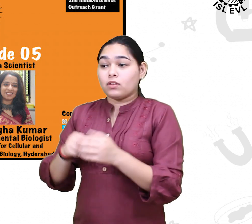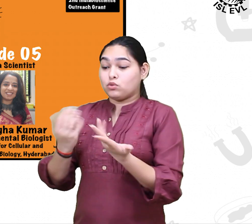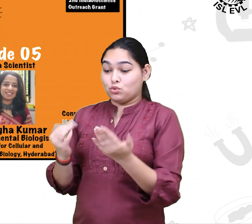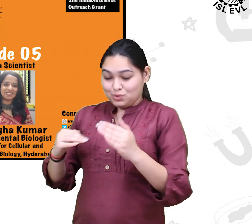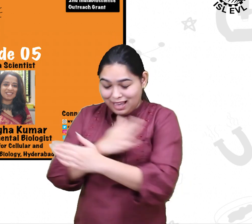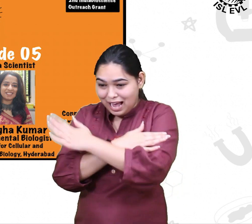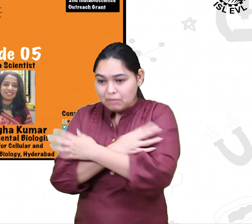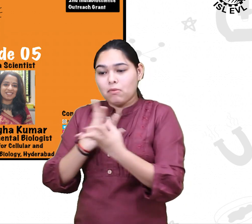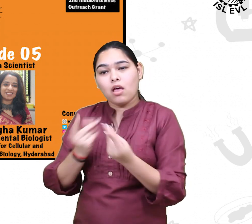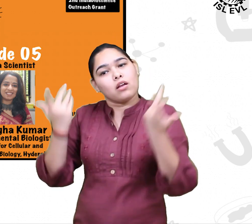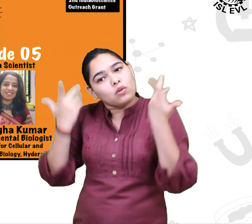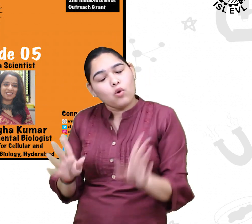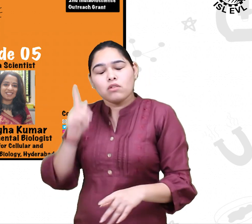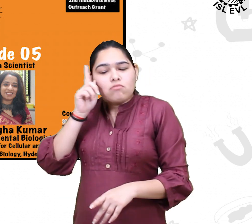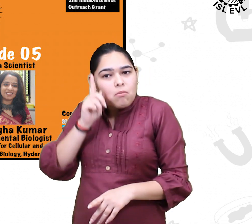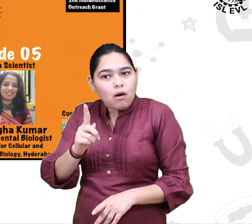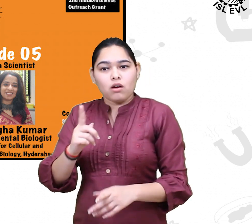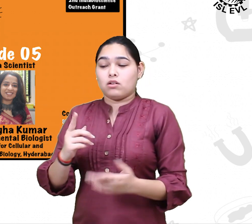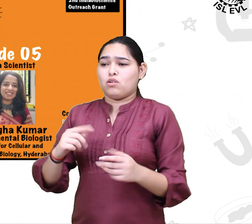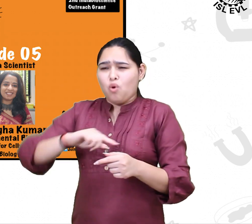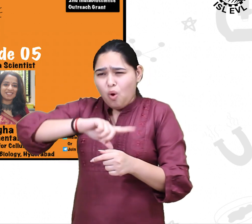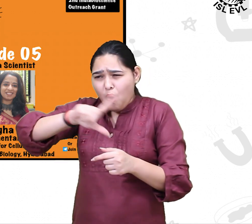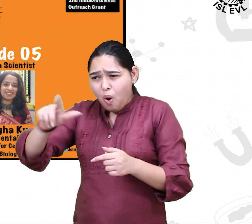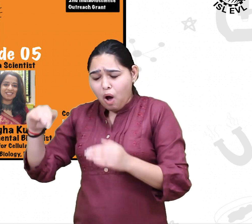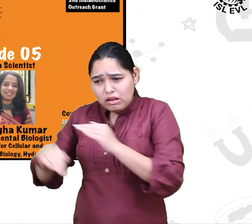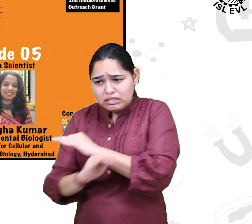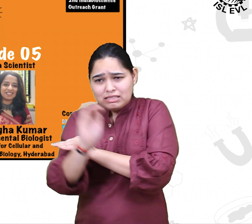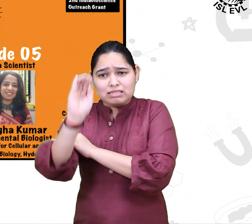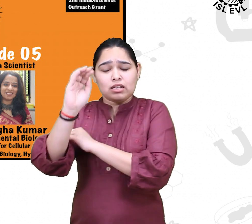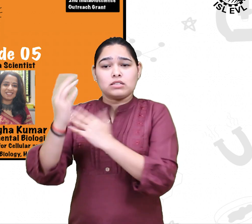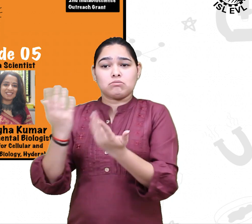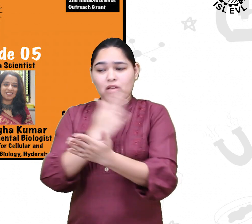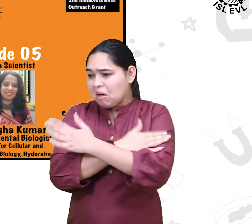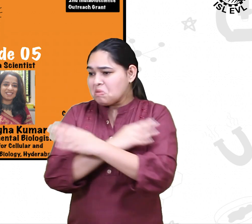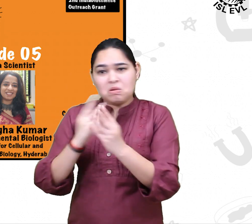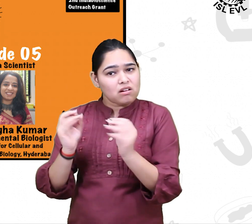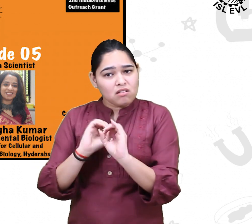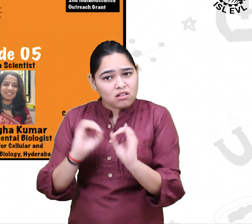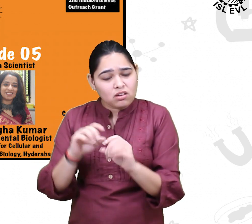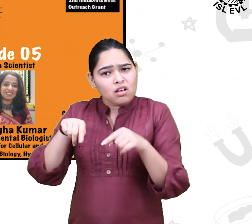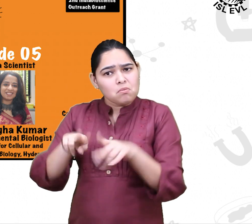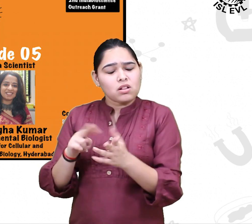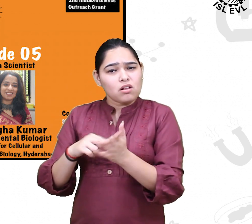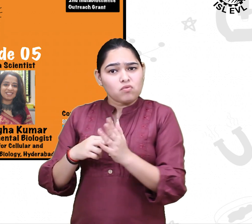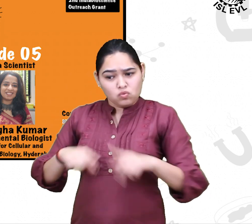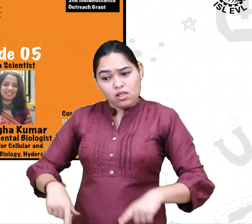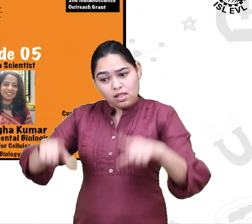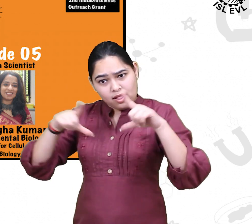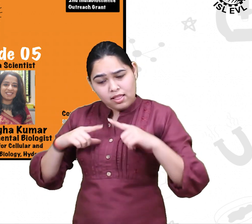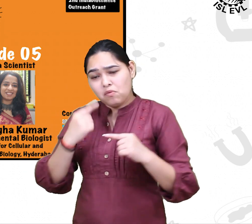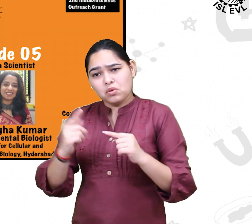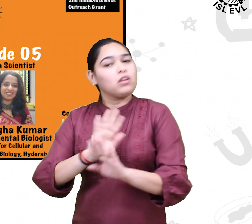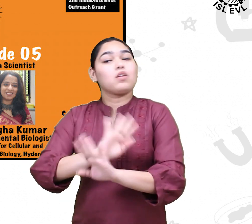develop limbs. But all these snakes without limbs somehow not only survived but also